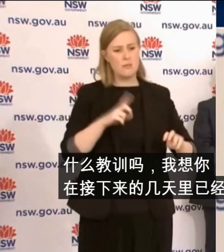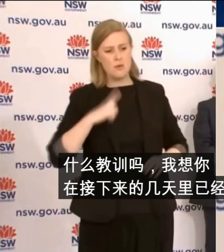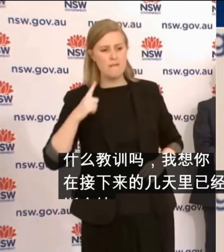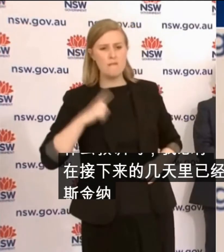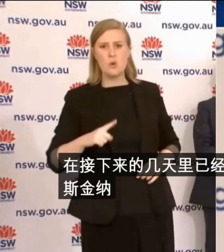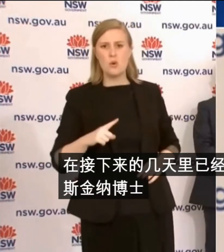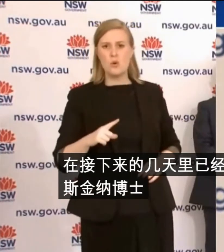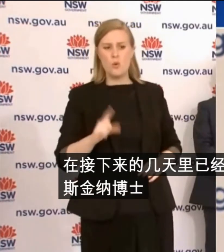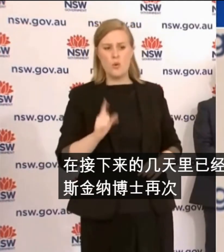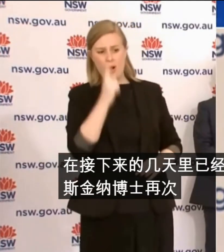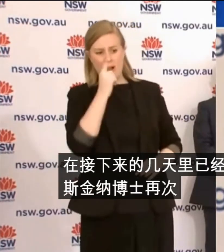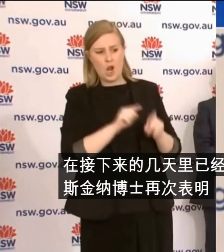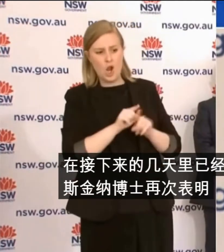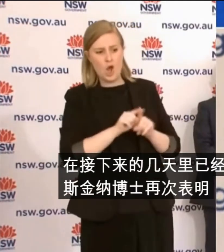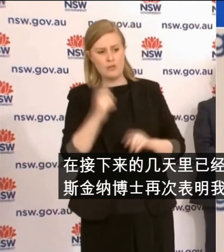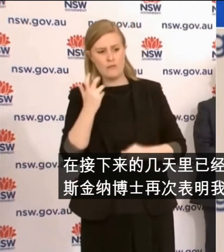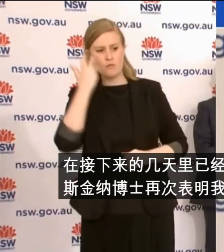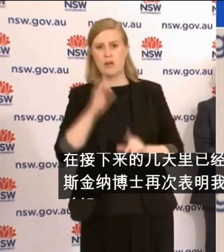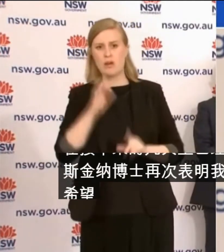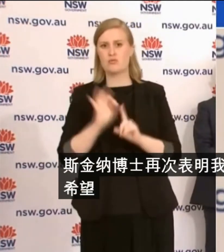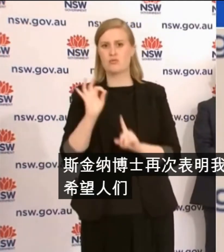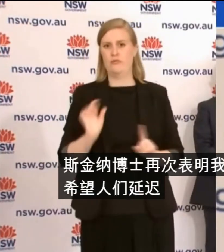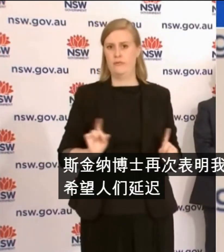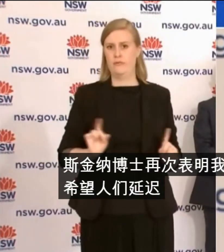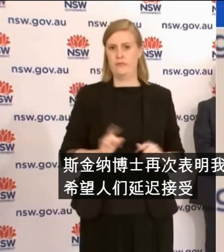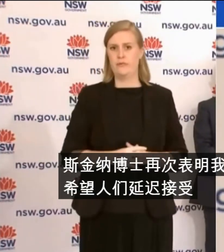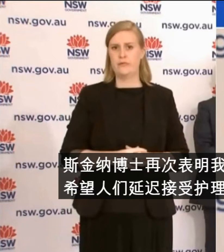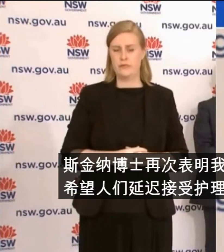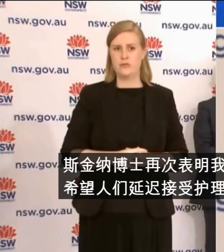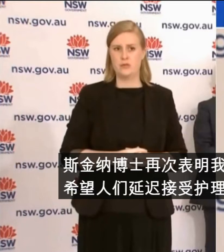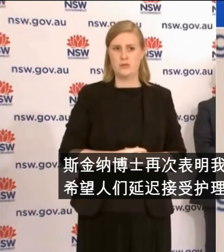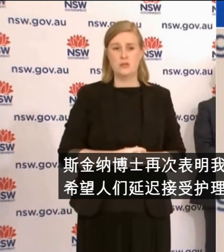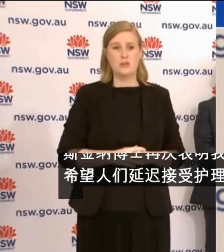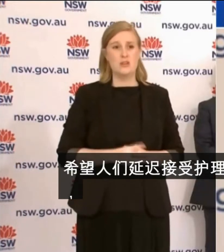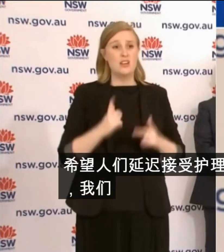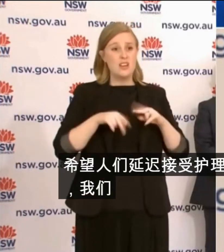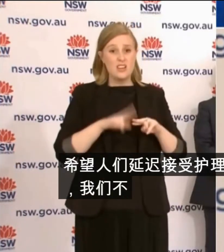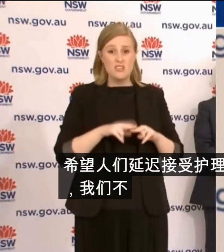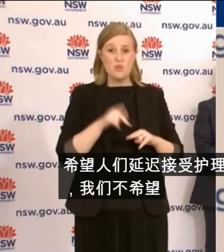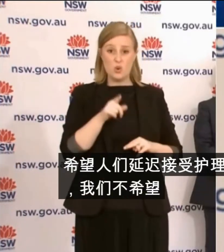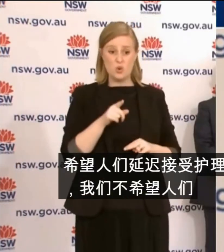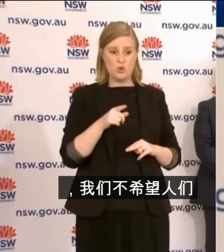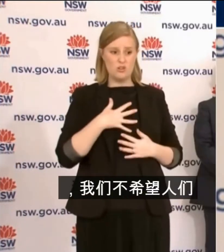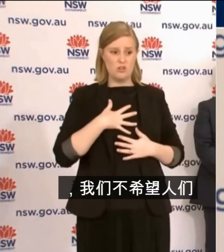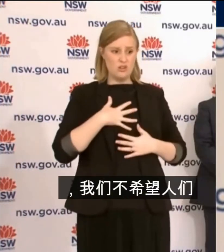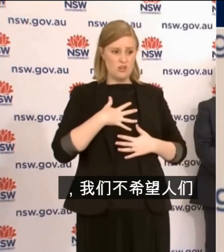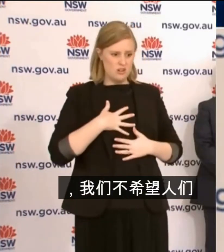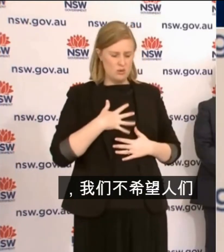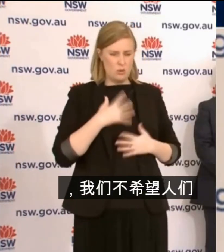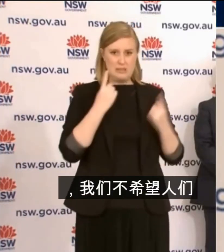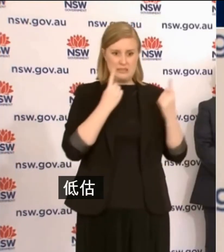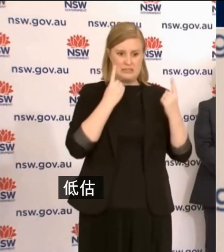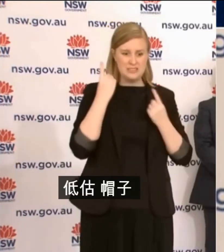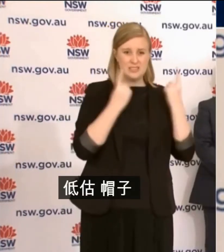again, what Dr. Skinner has indicated. We don't want people delaying getting care, and we don't want people to